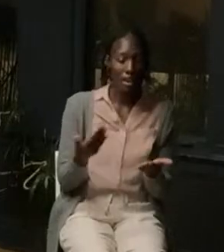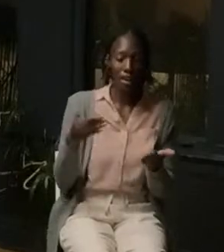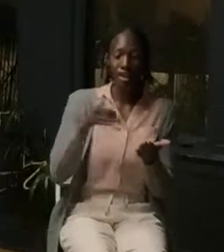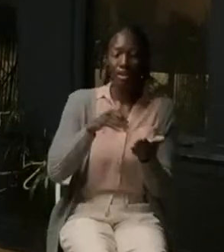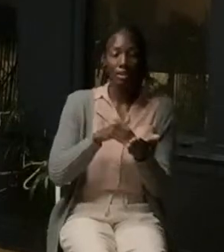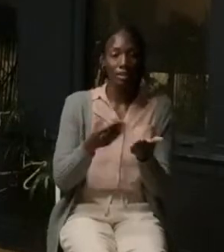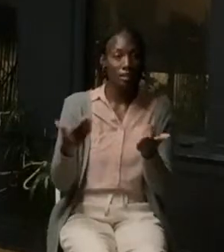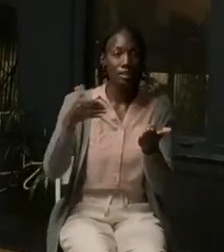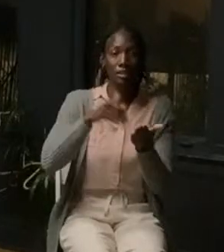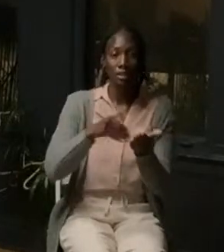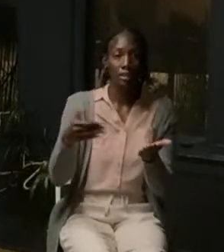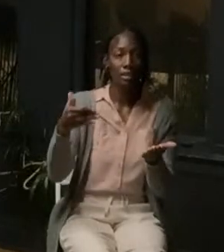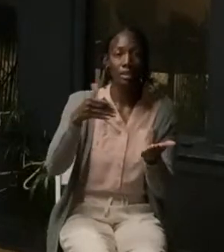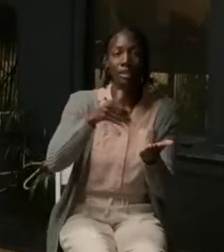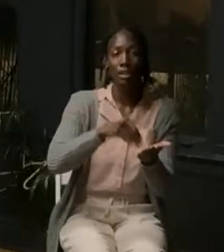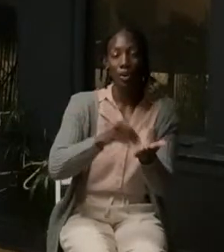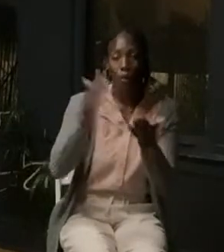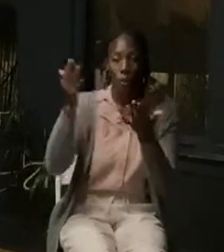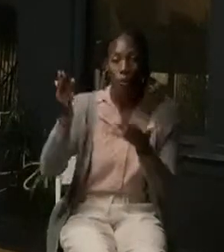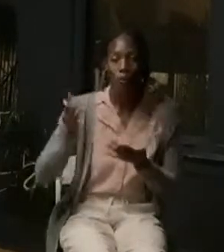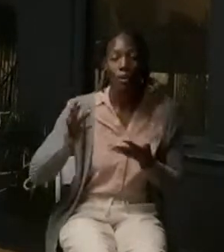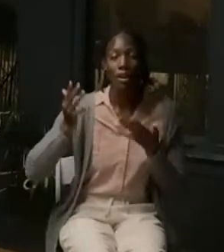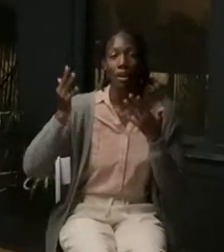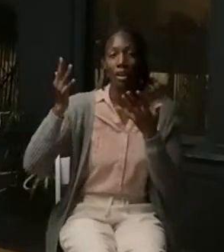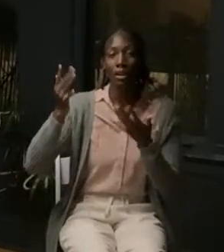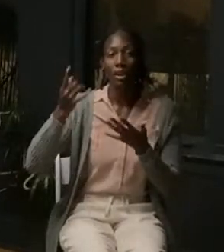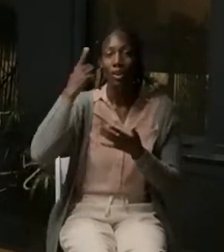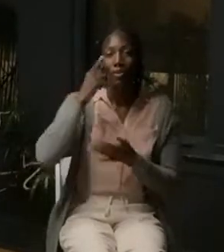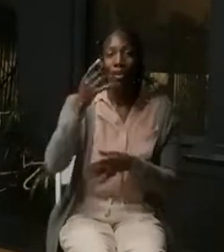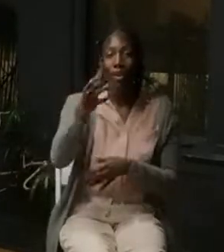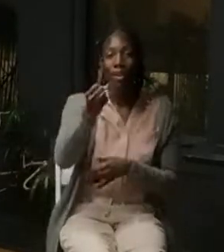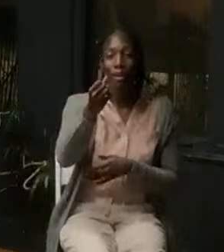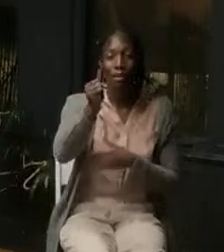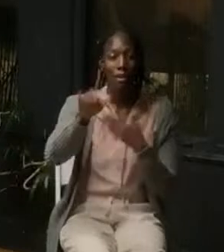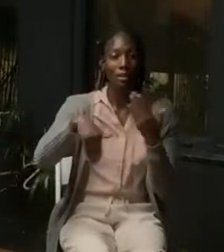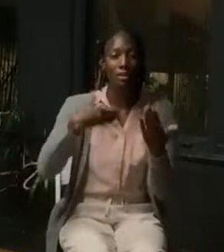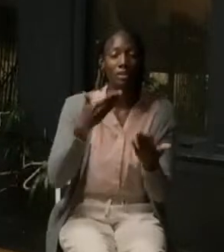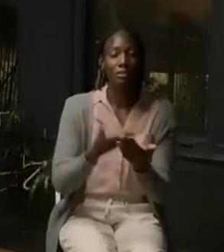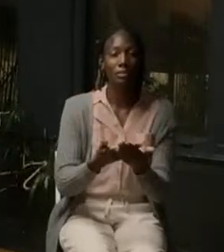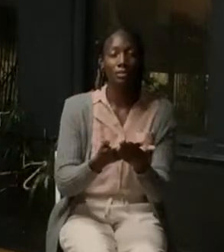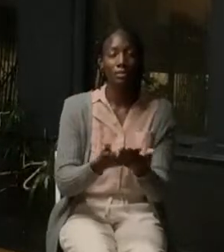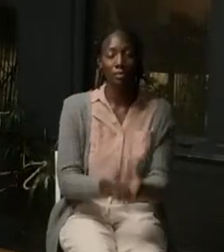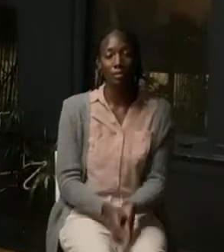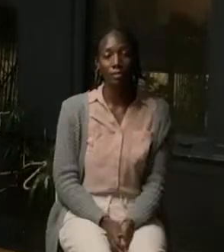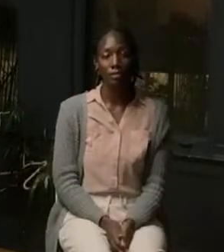over, waiting for the milk to come.